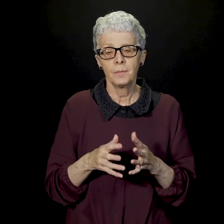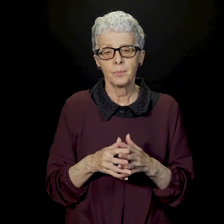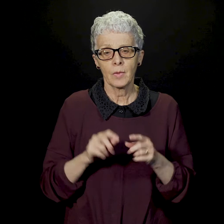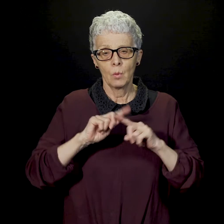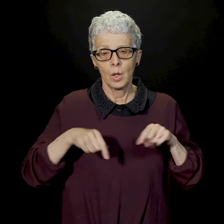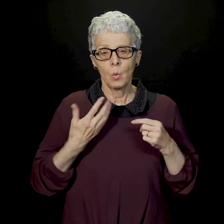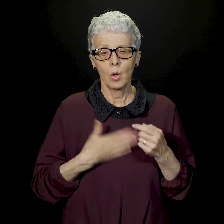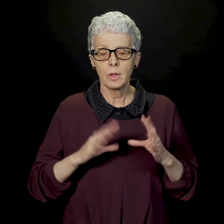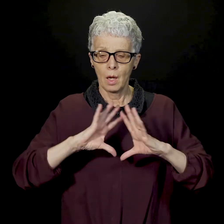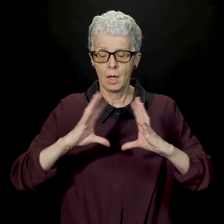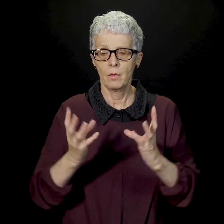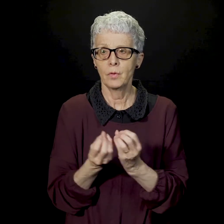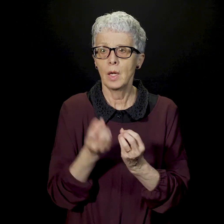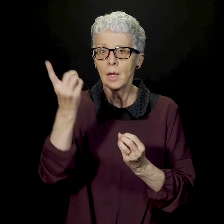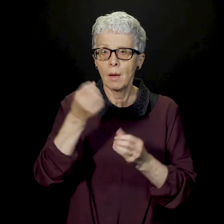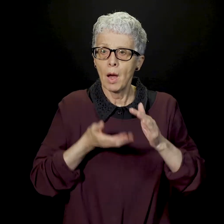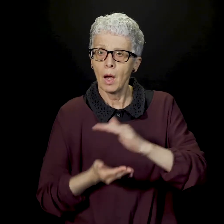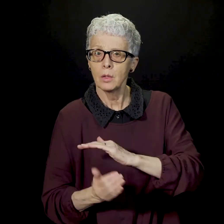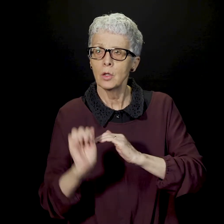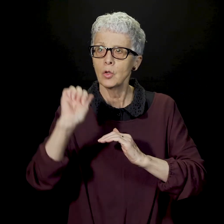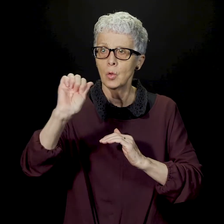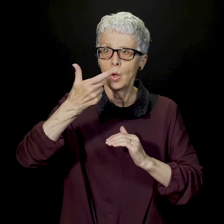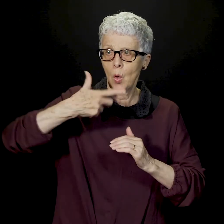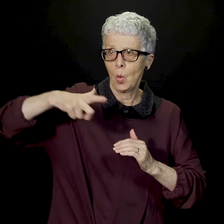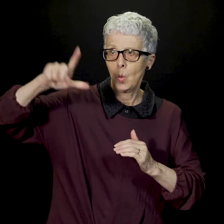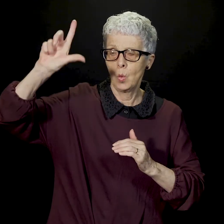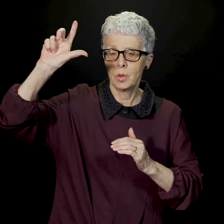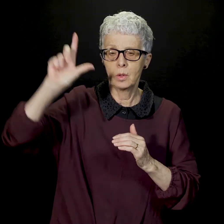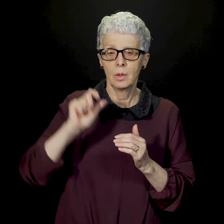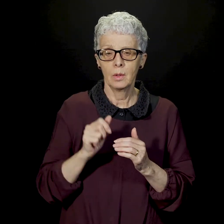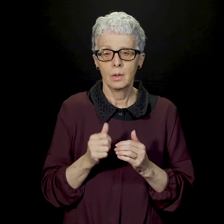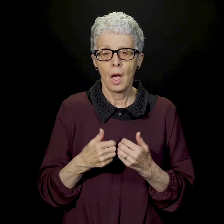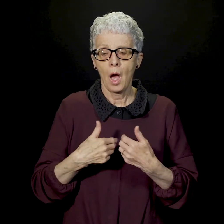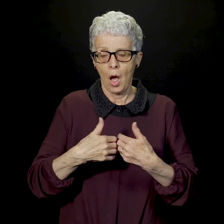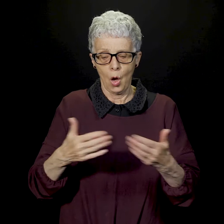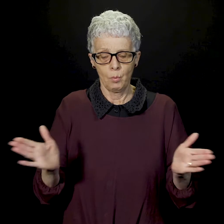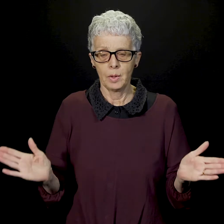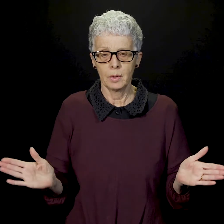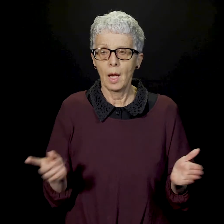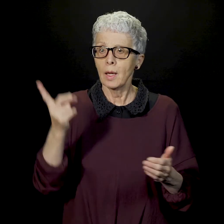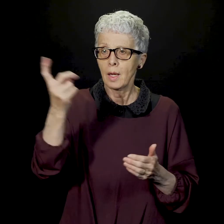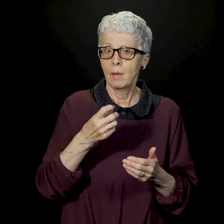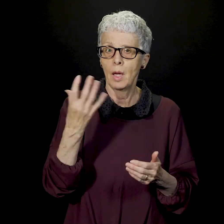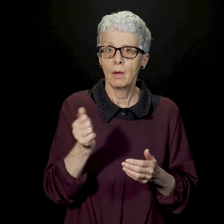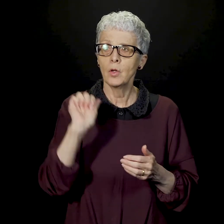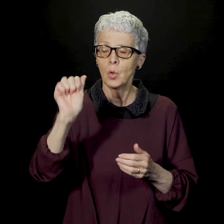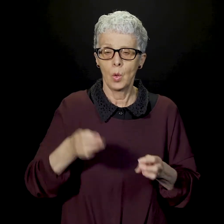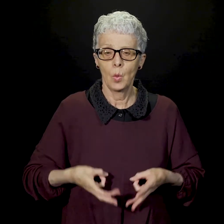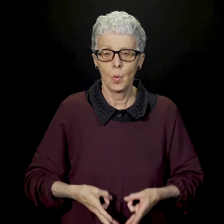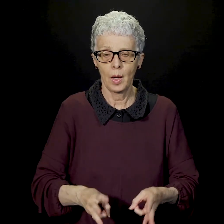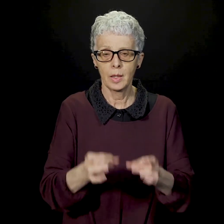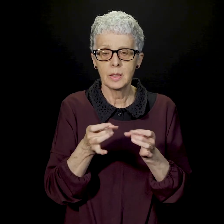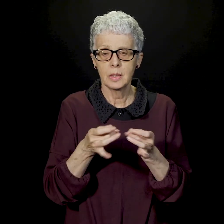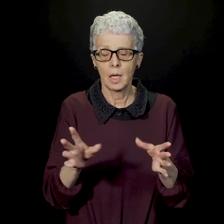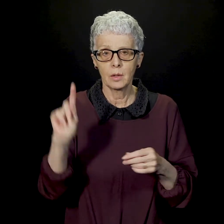We want everything to come under your lordship, God. We open up the covers and say, God, just come and have your way. We want to start